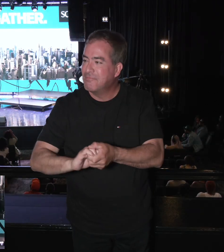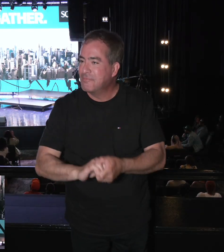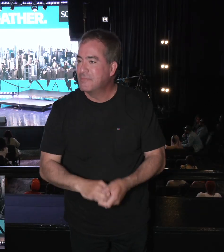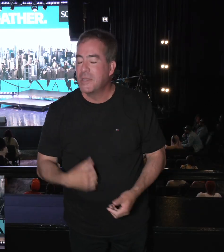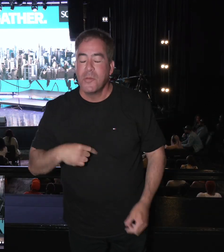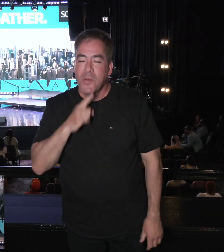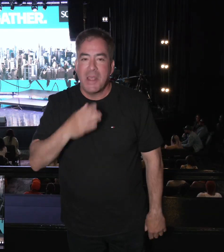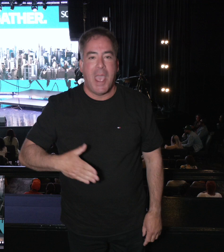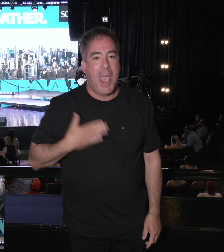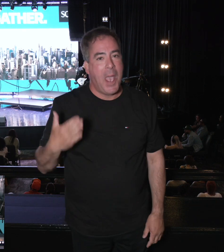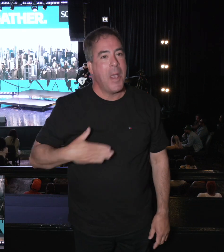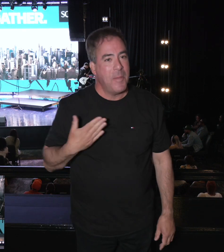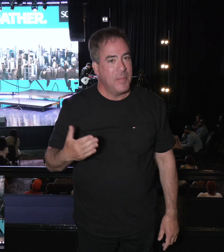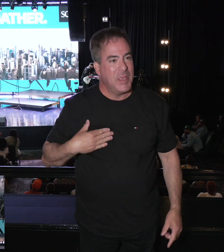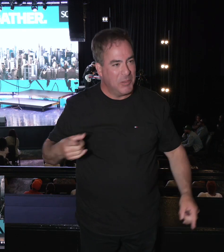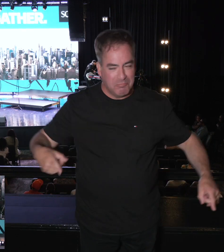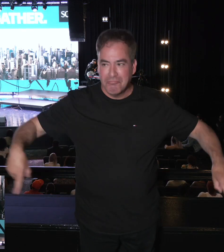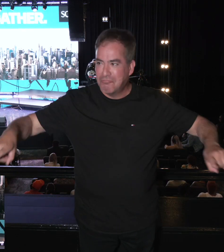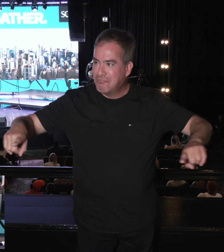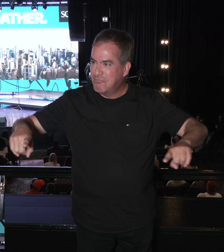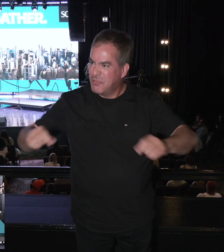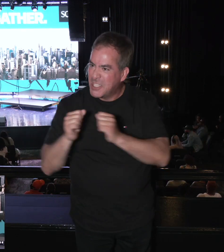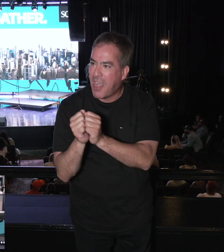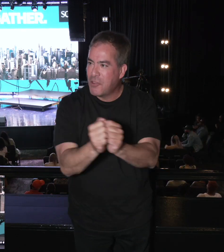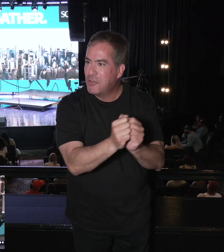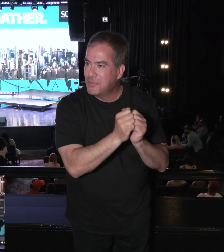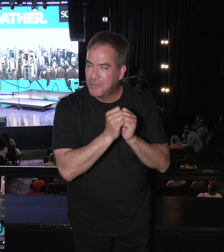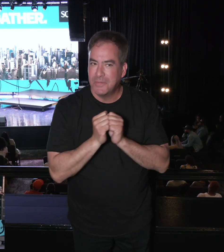So happy that we're together.